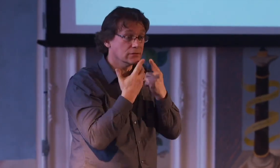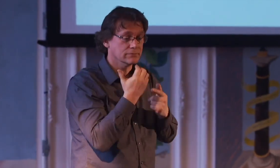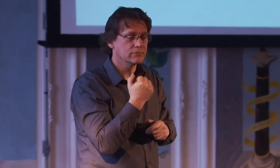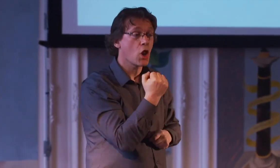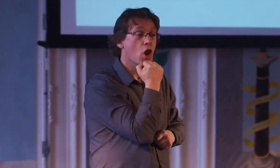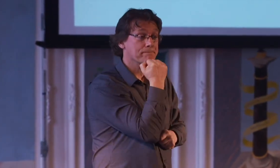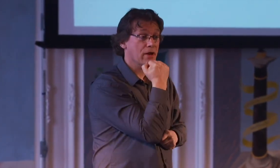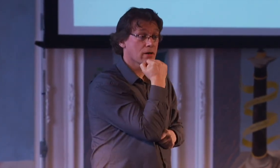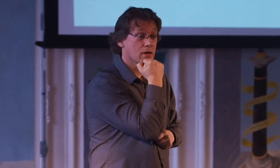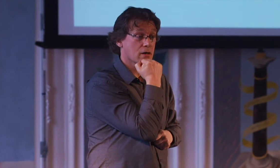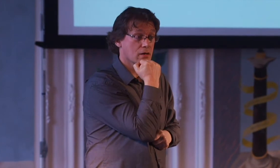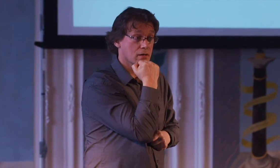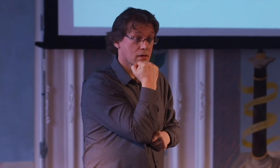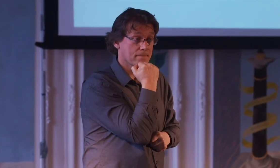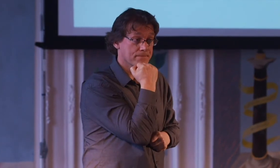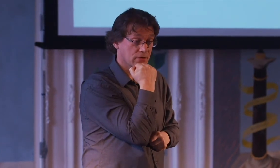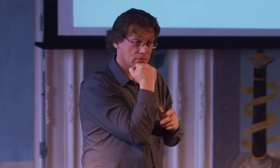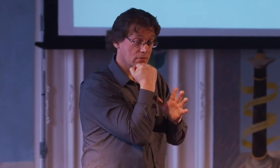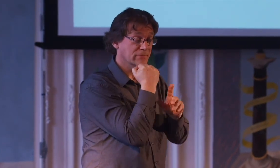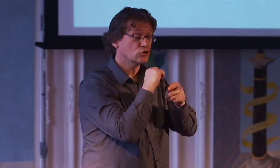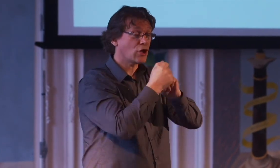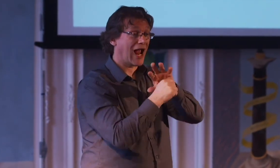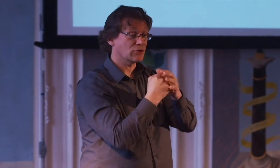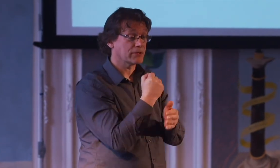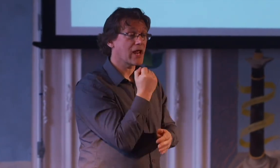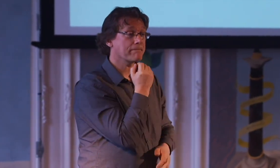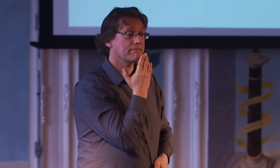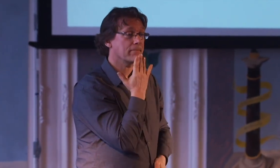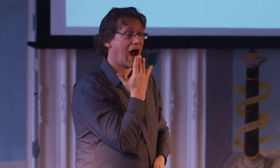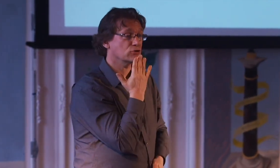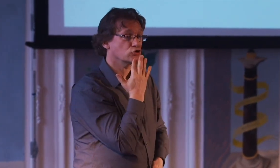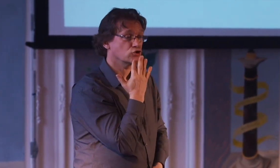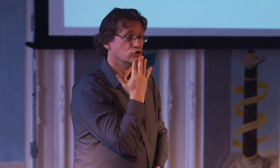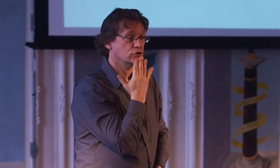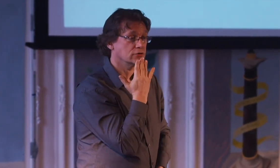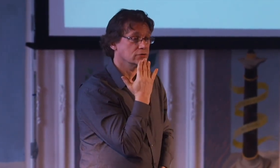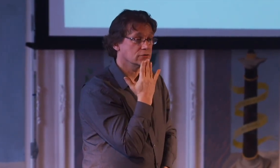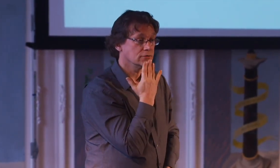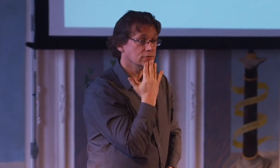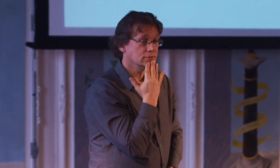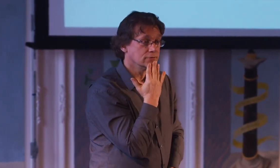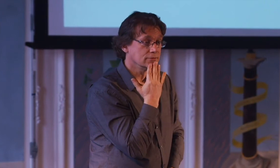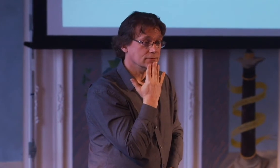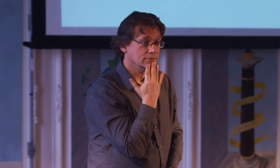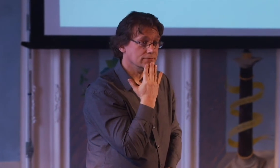you. So this is a sign for number. But if you change the hand shape to this, it means how